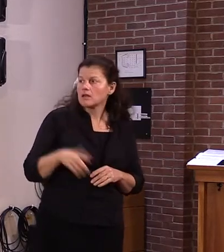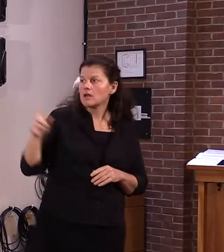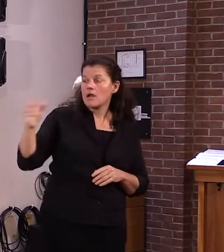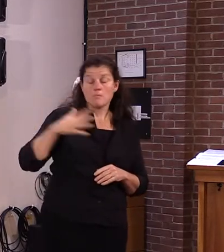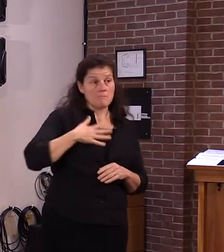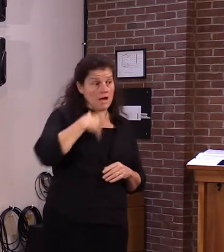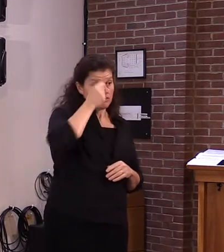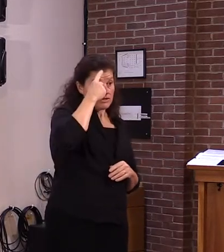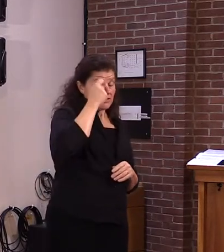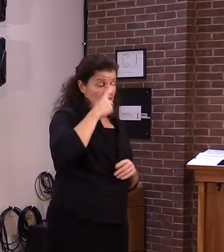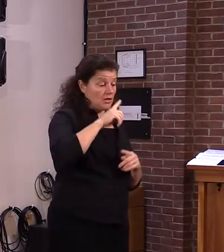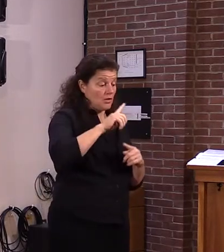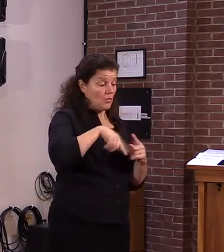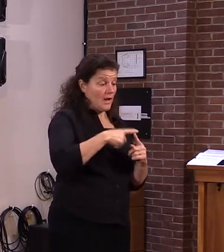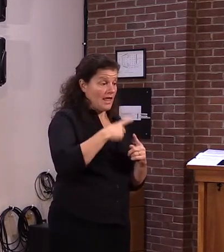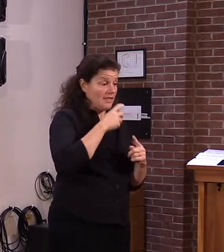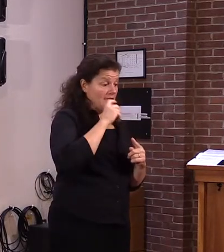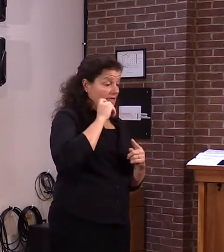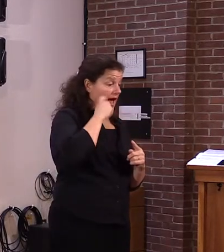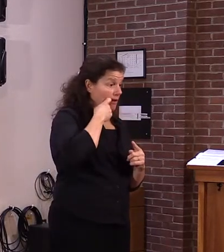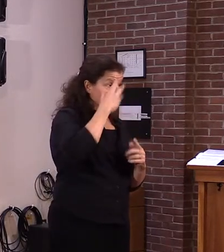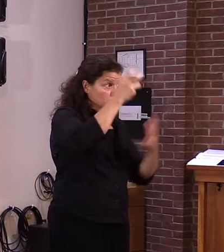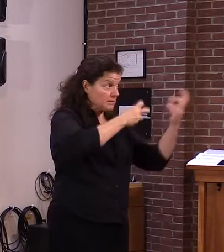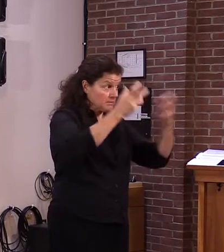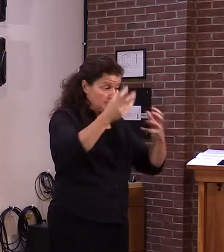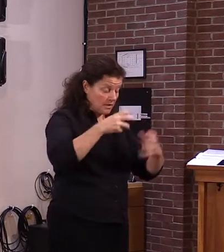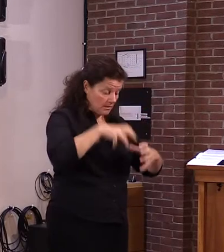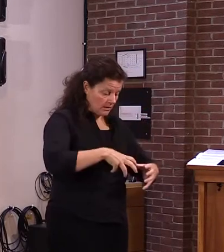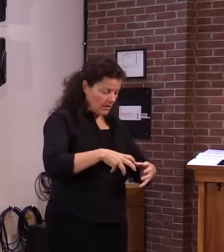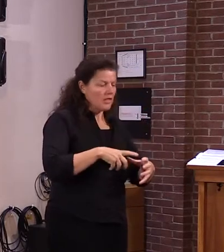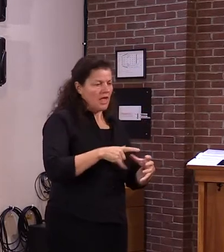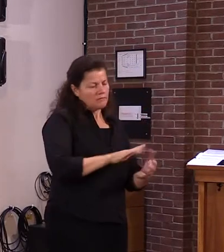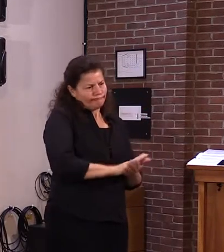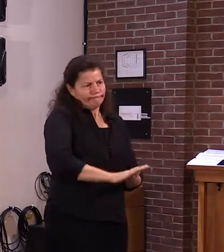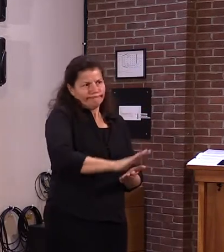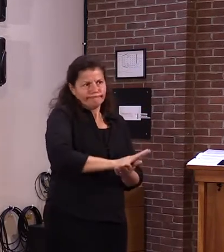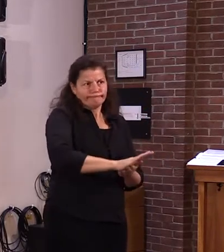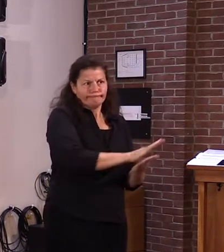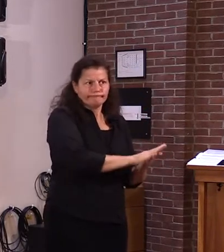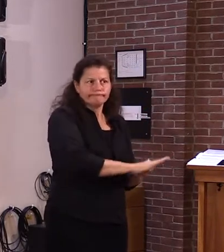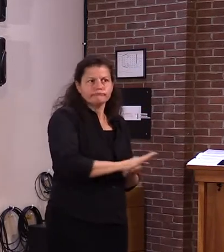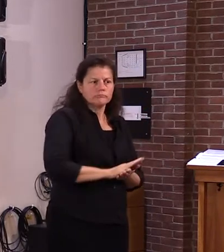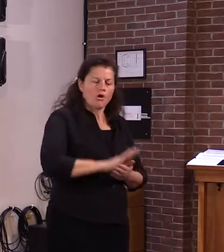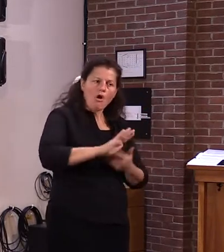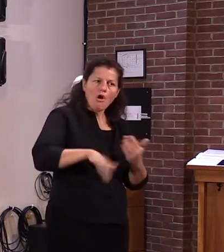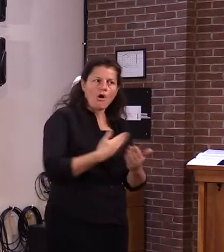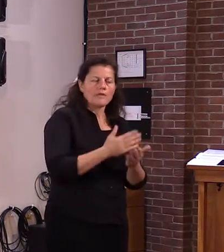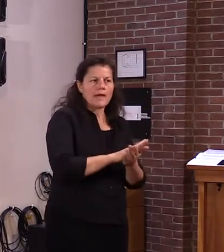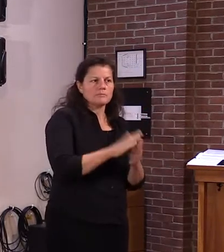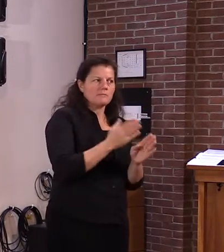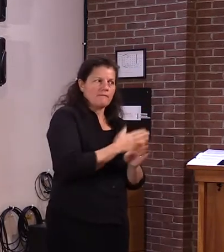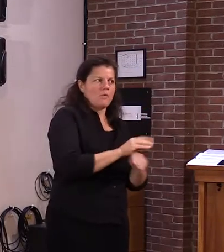disinfected before being released to the public. But I'll let Dr. Levine answer that.